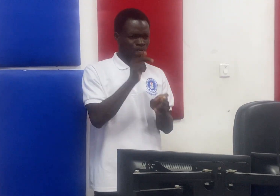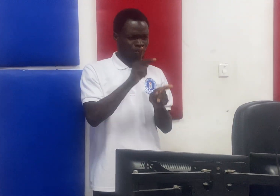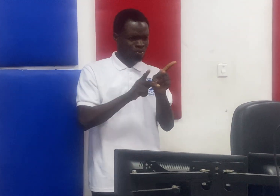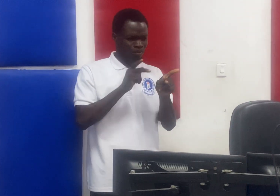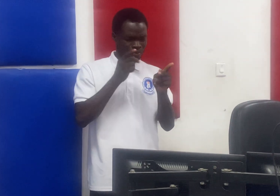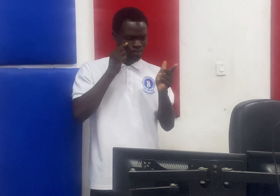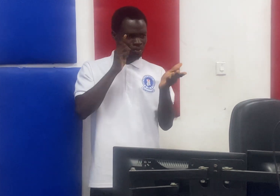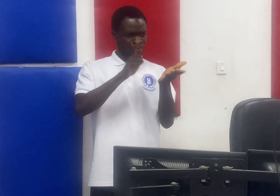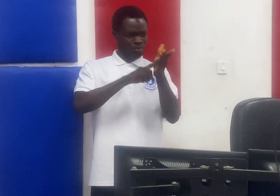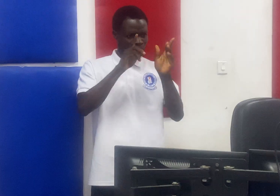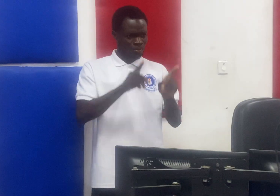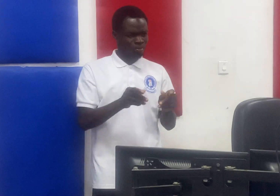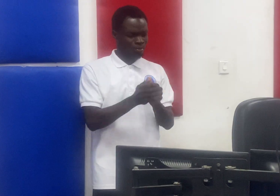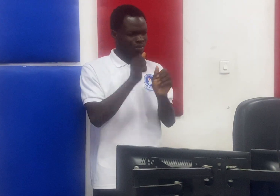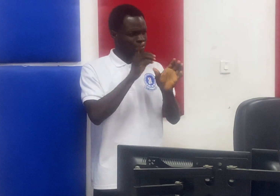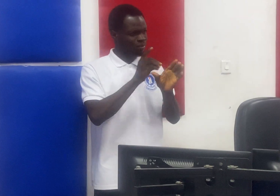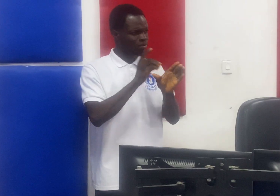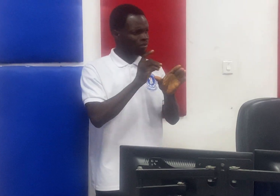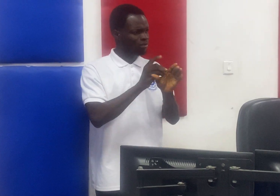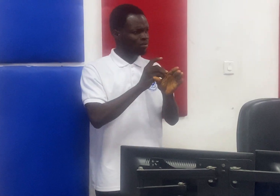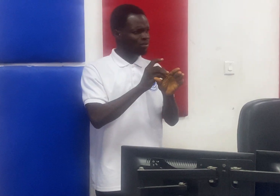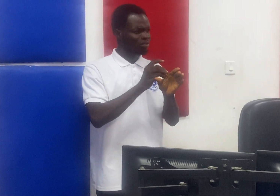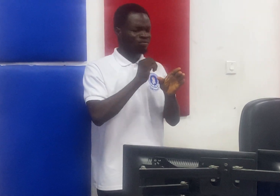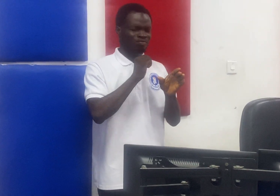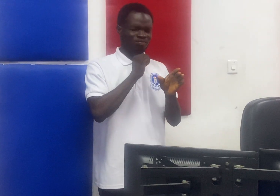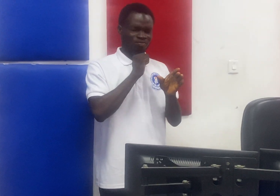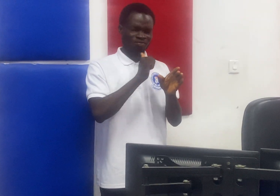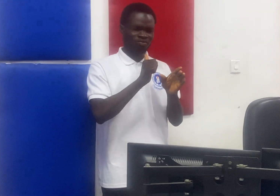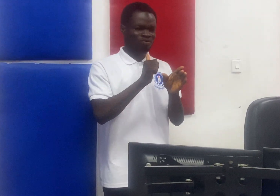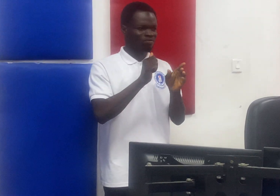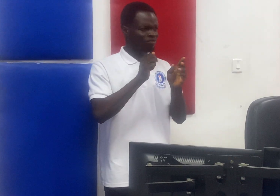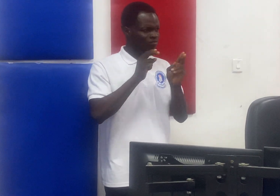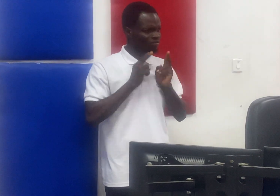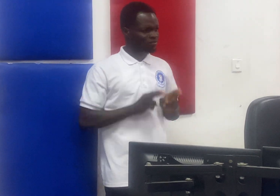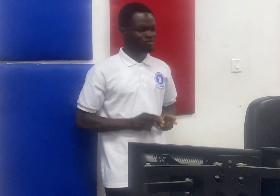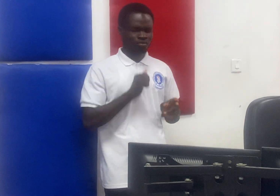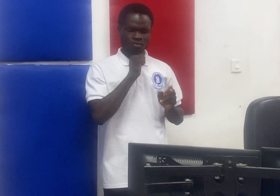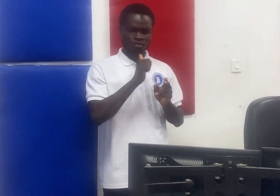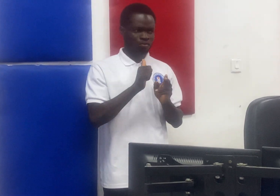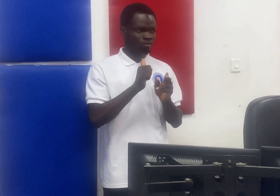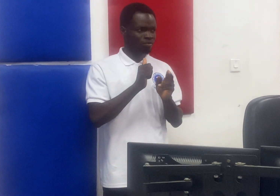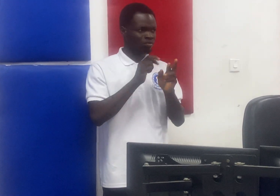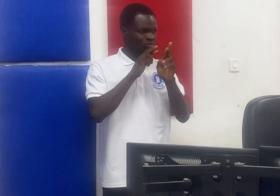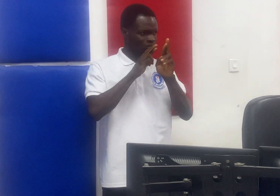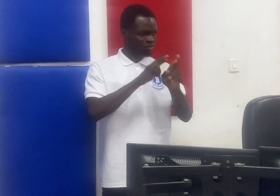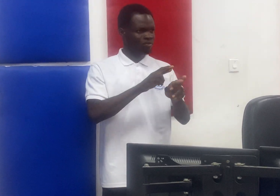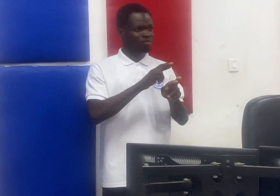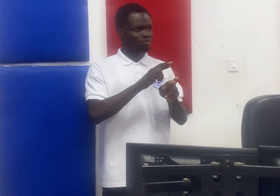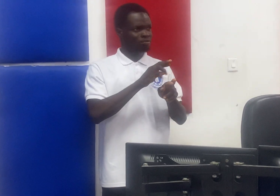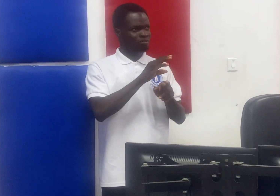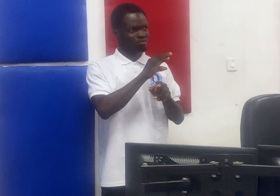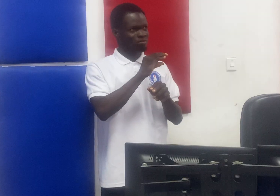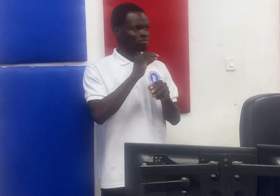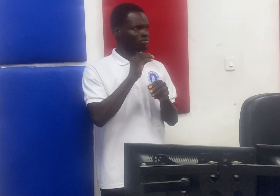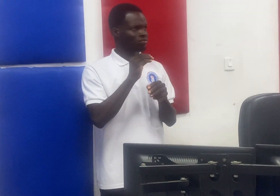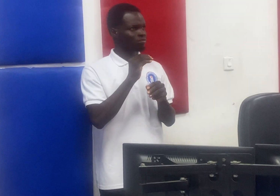with disability as a non-entity. They do not cherish them. They do not see what they